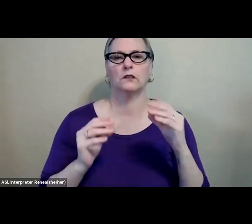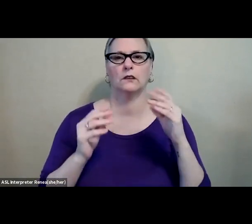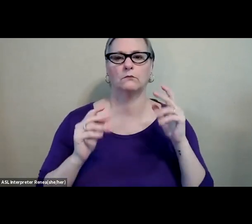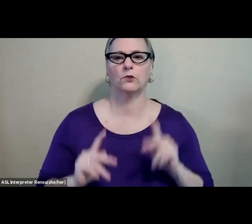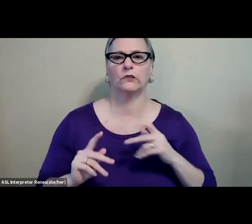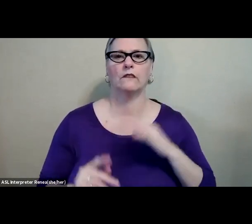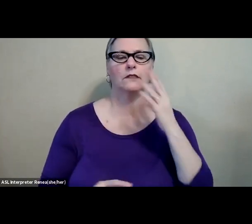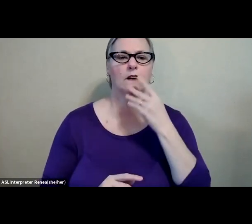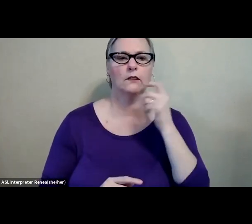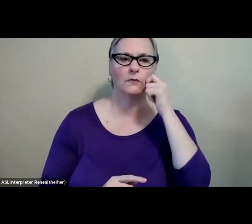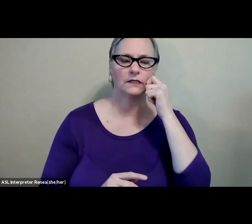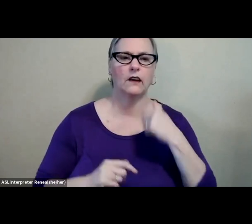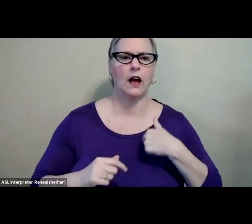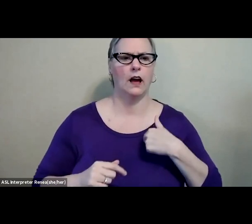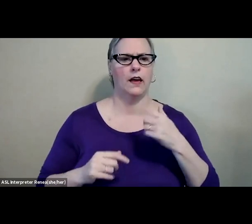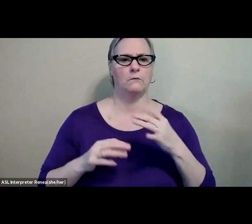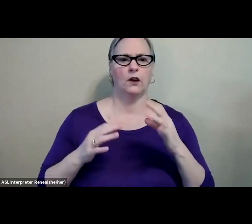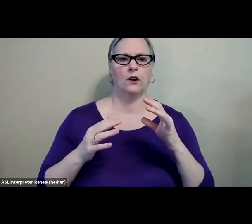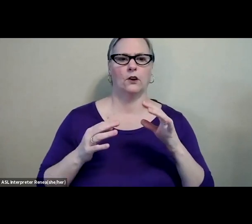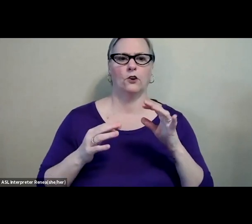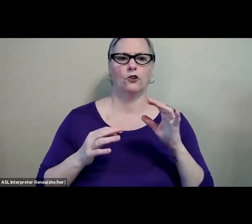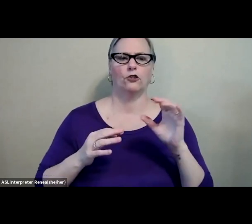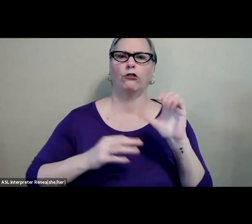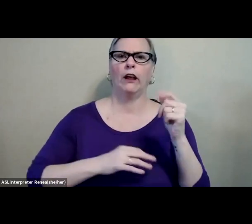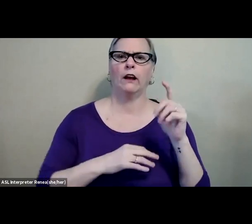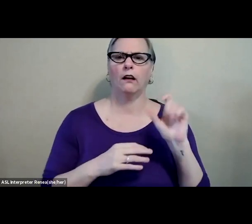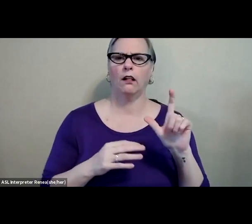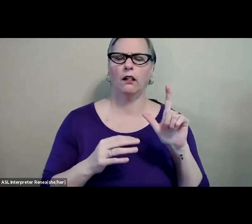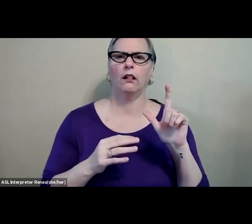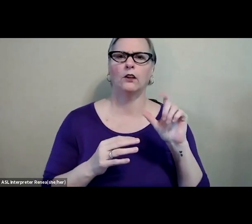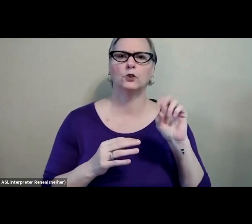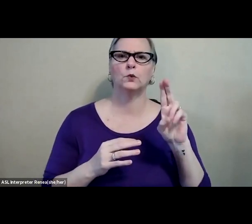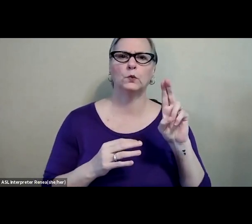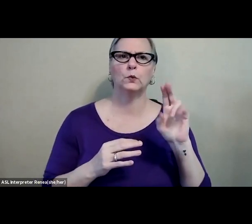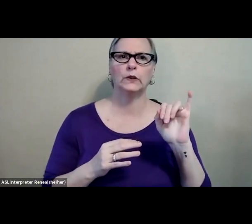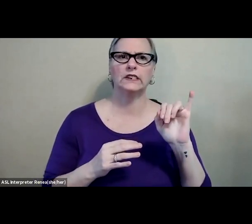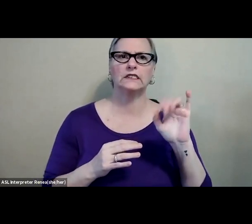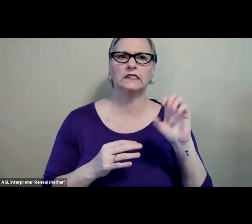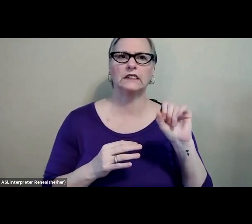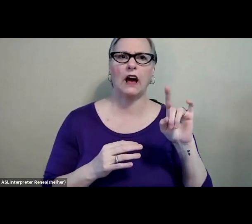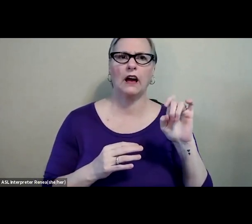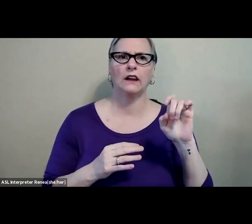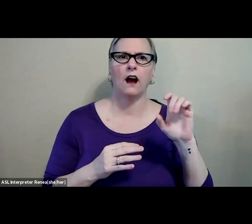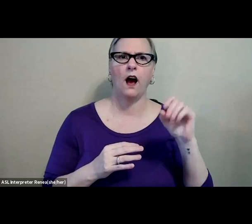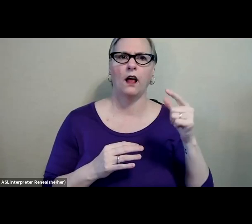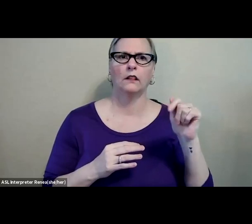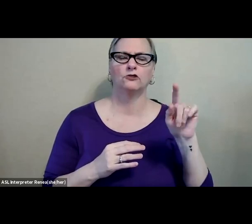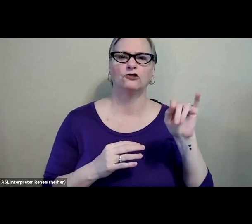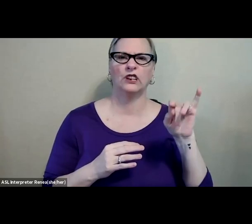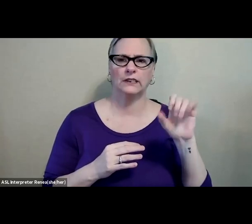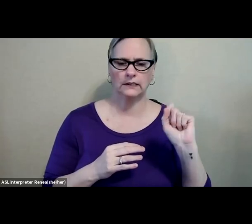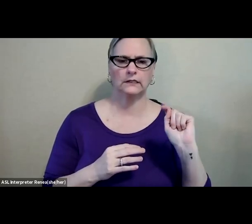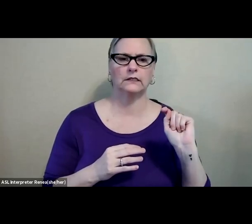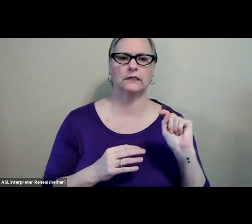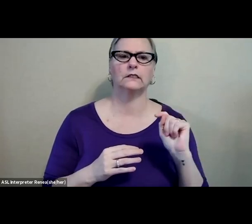i'm a critical suicidologist in my work life and i'm interested in work at the intersections of lived experience liberation